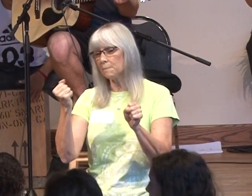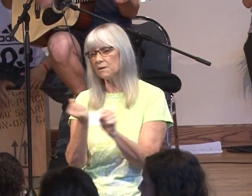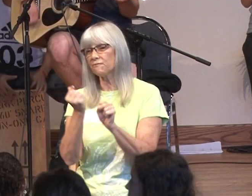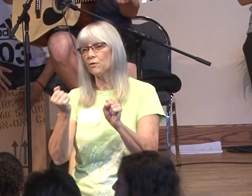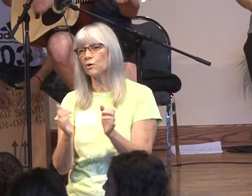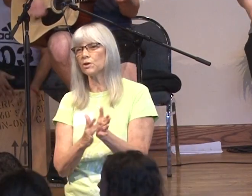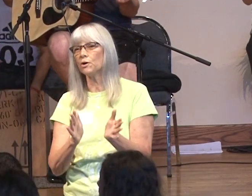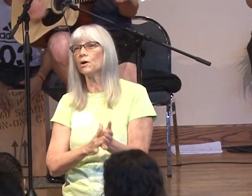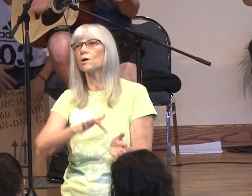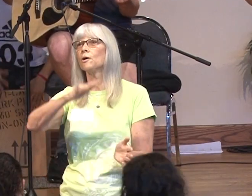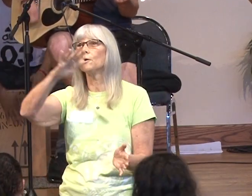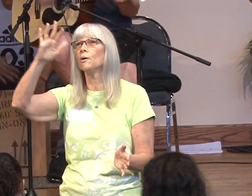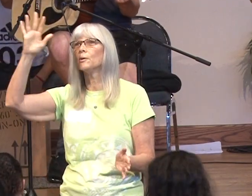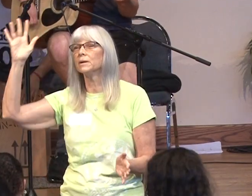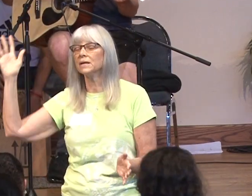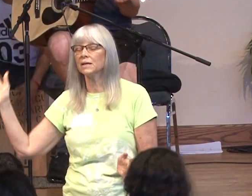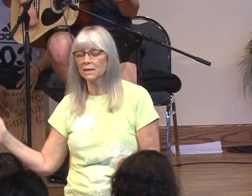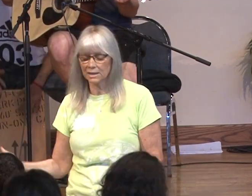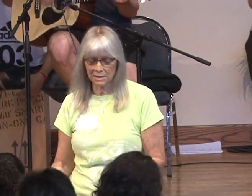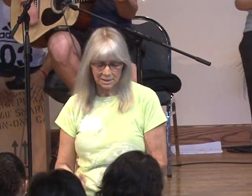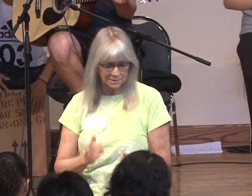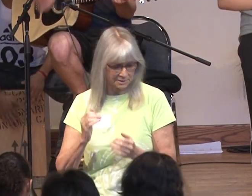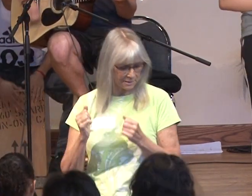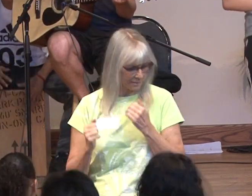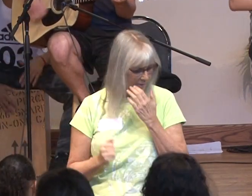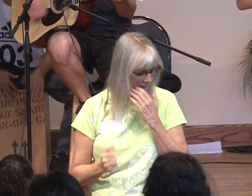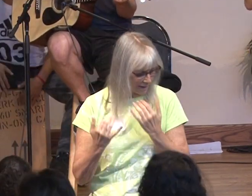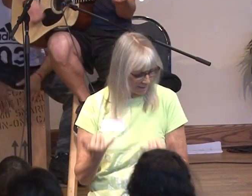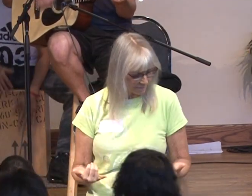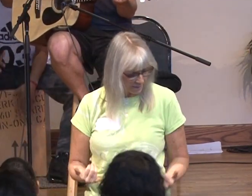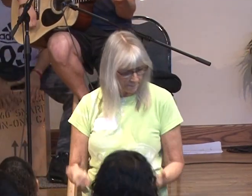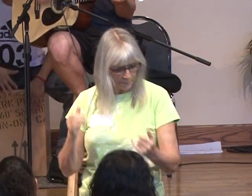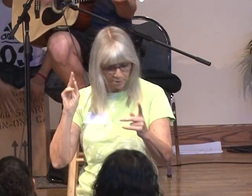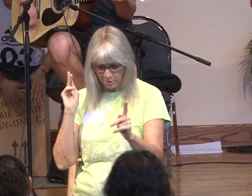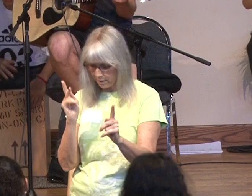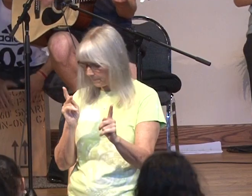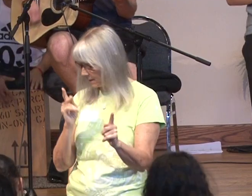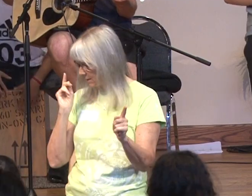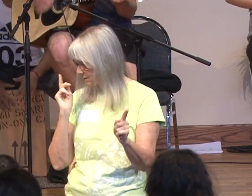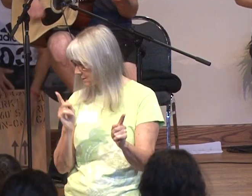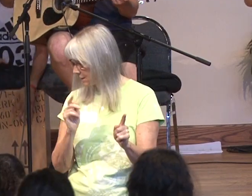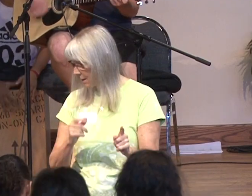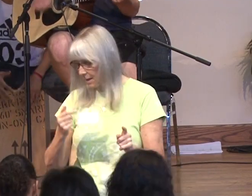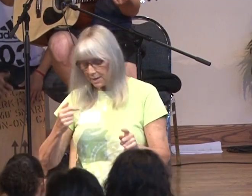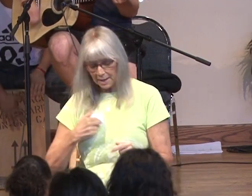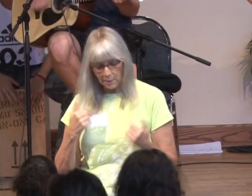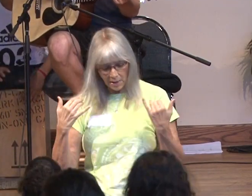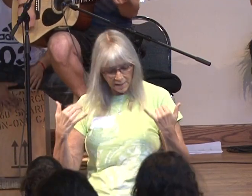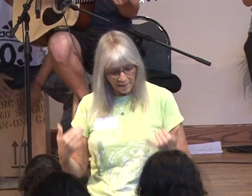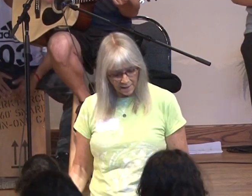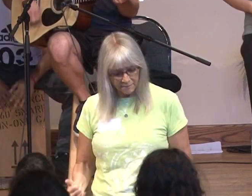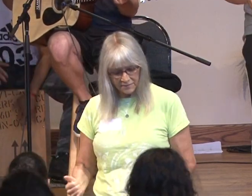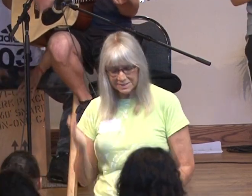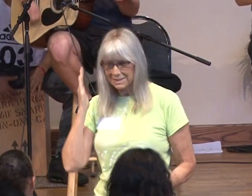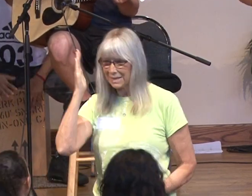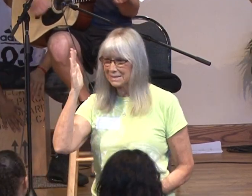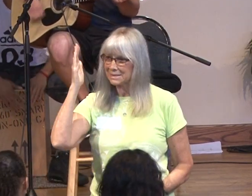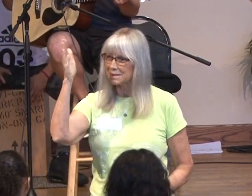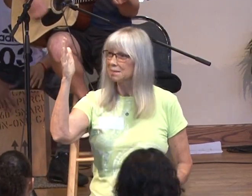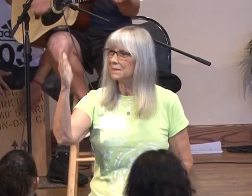You made me for your glory. And now I have a purpose. And now I